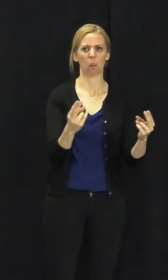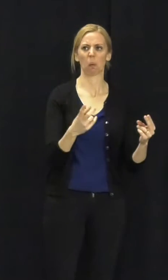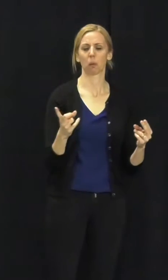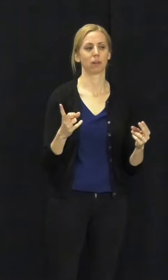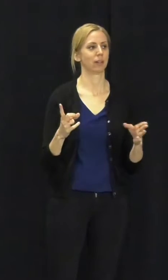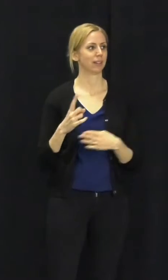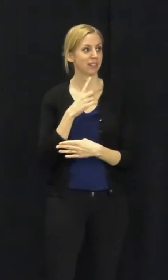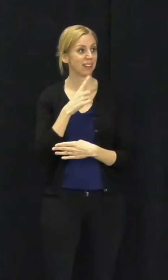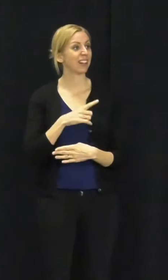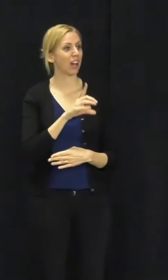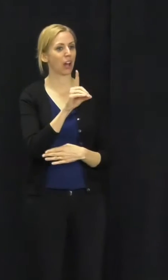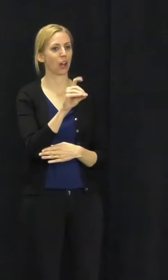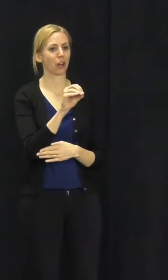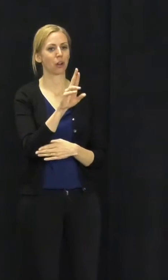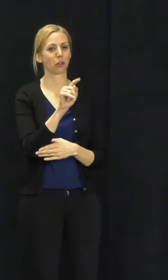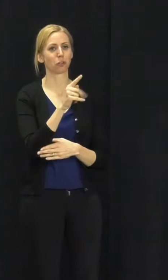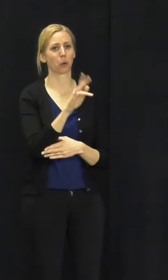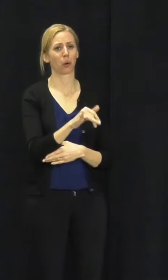Okay.